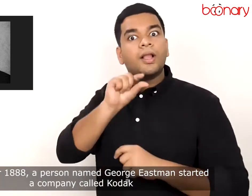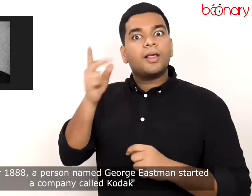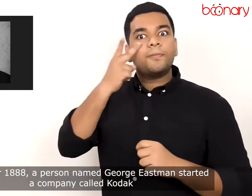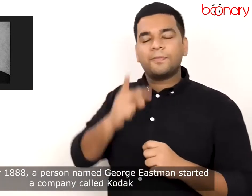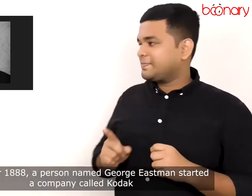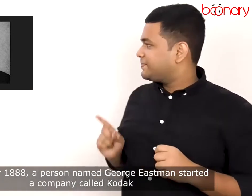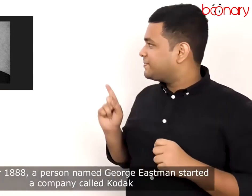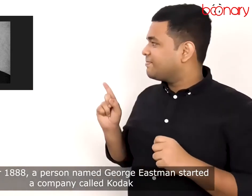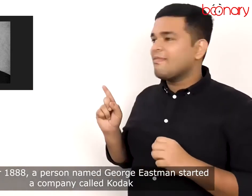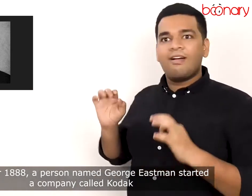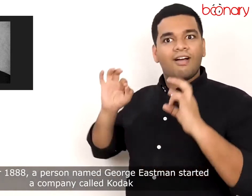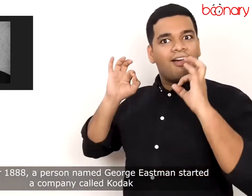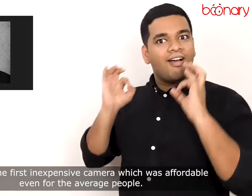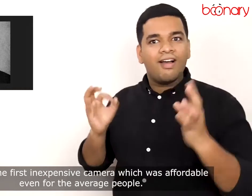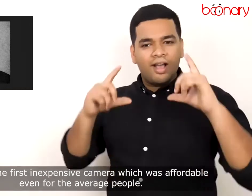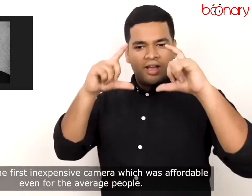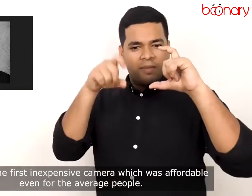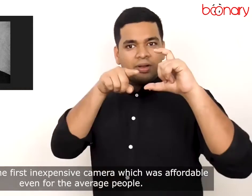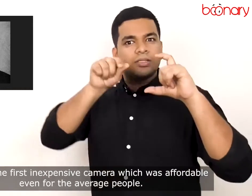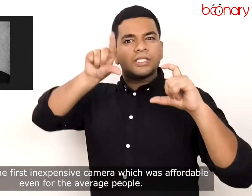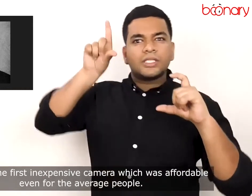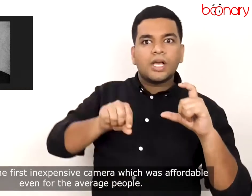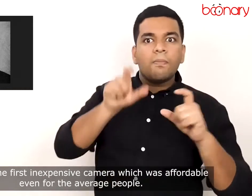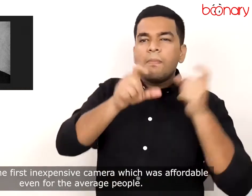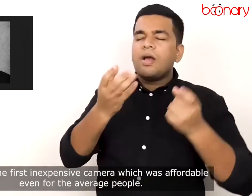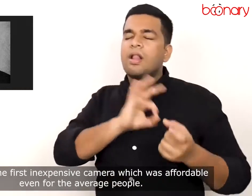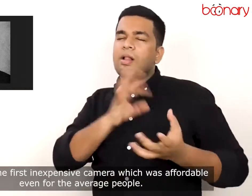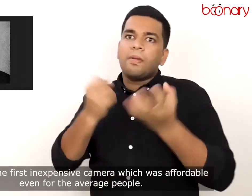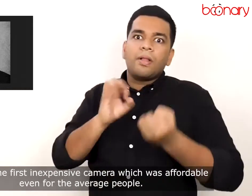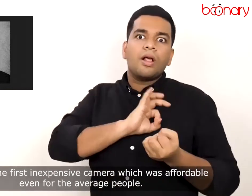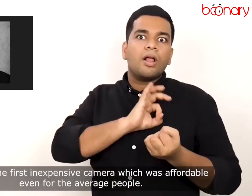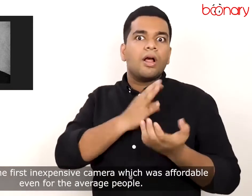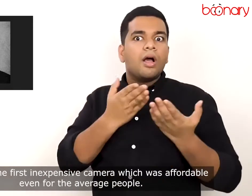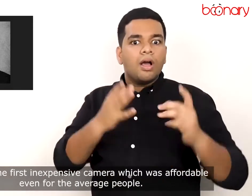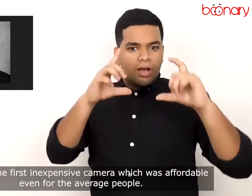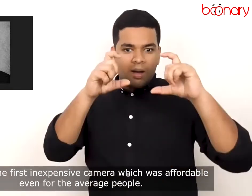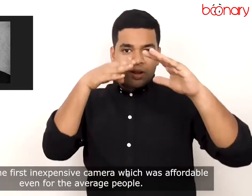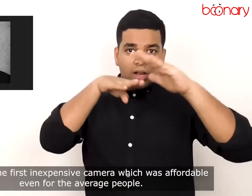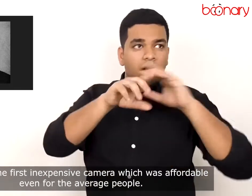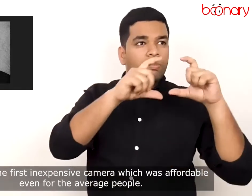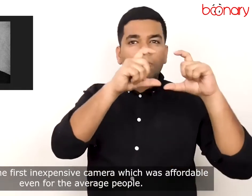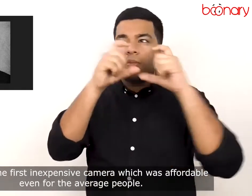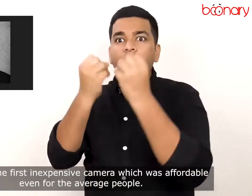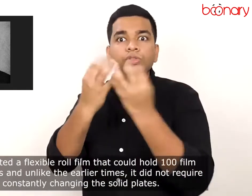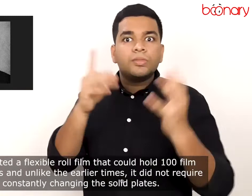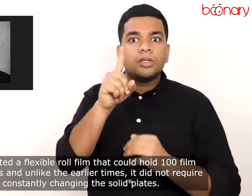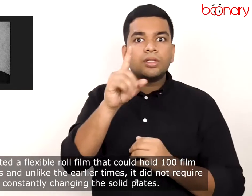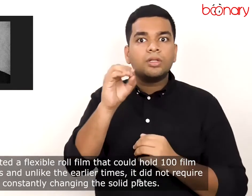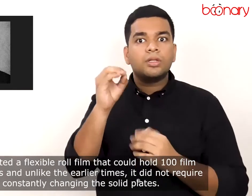called Kodak and sold the first inexpensive camera which was affordable even for the average people. He created a